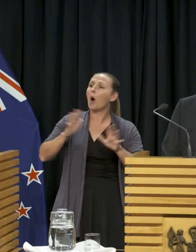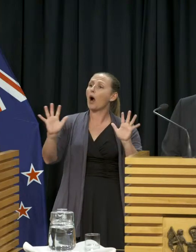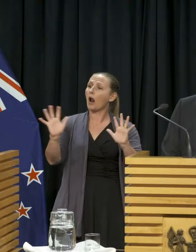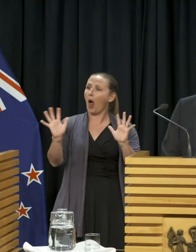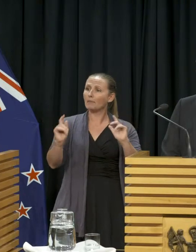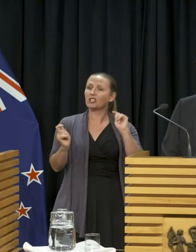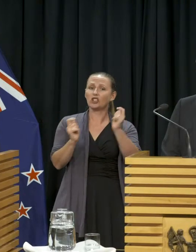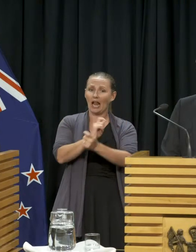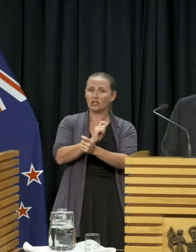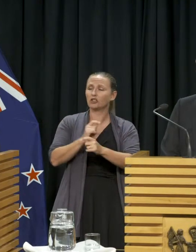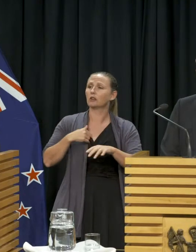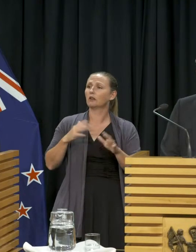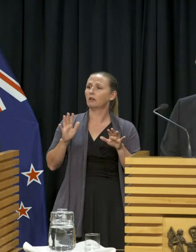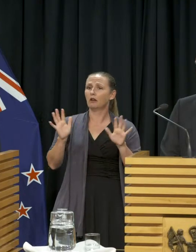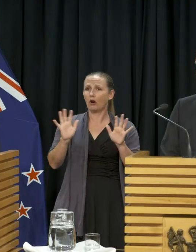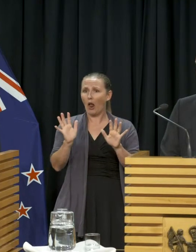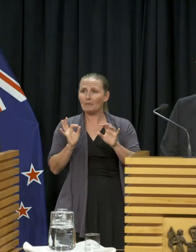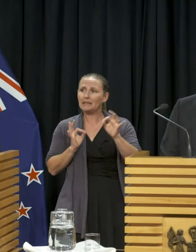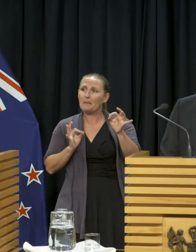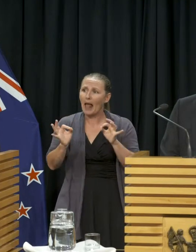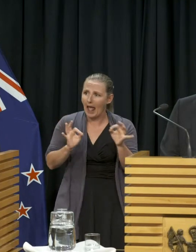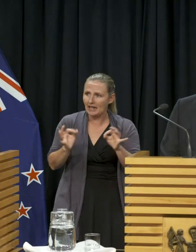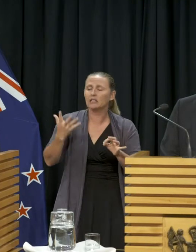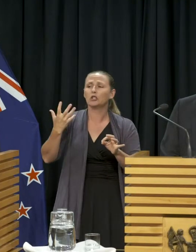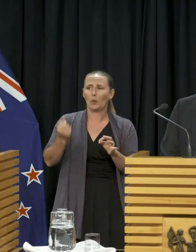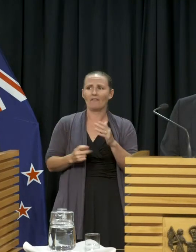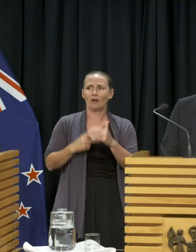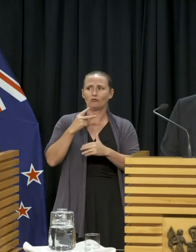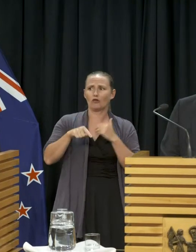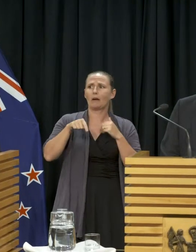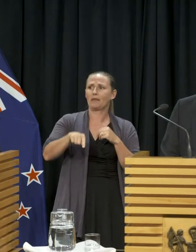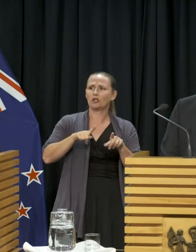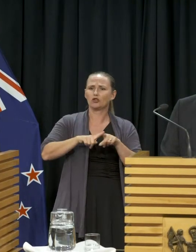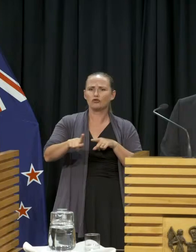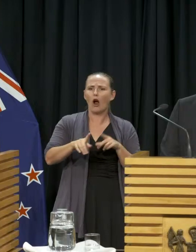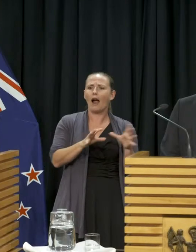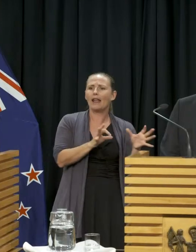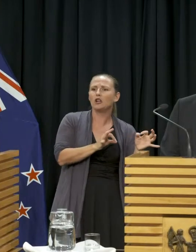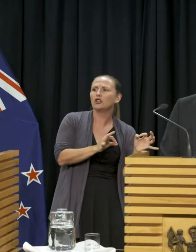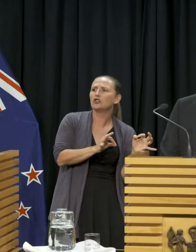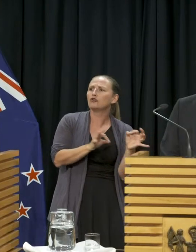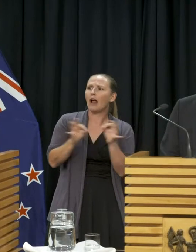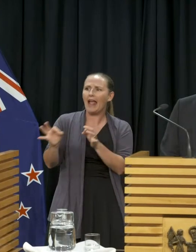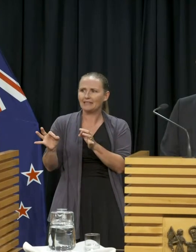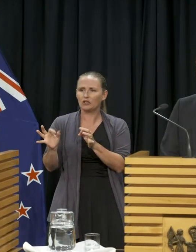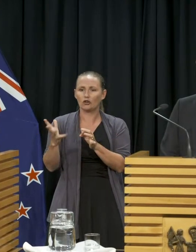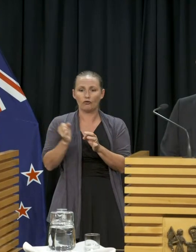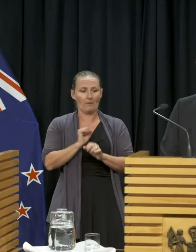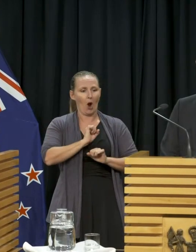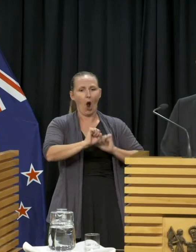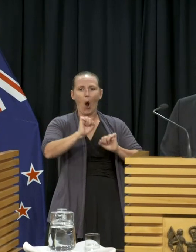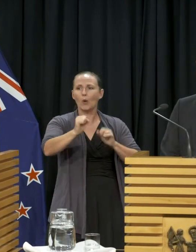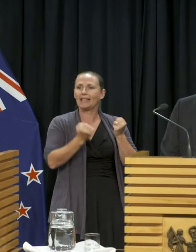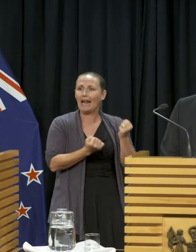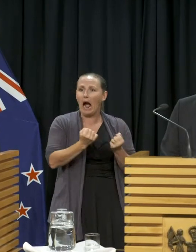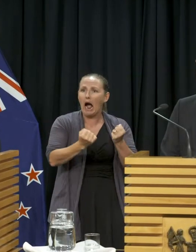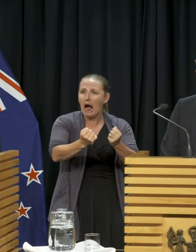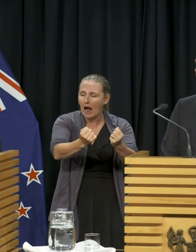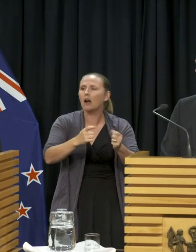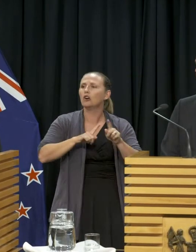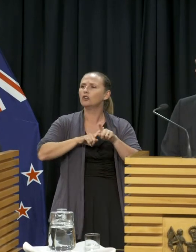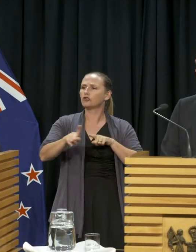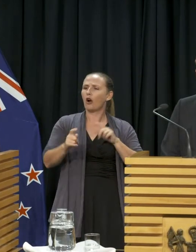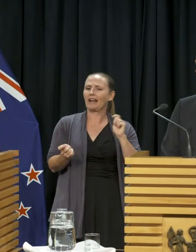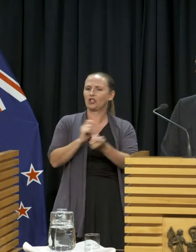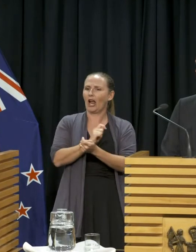we also have a considerable program there to try and transition away from the ongoing contribution of